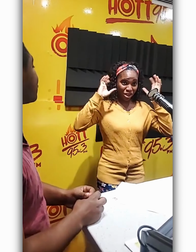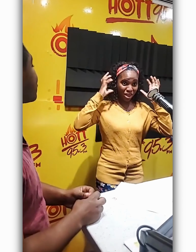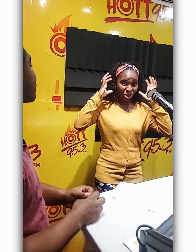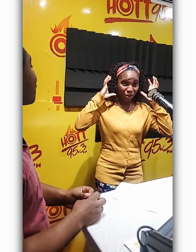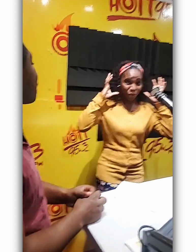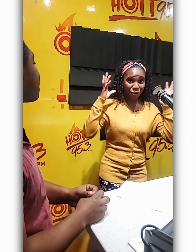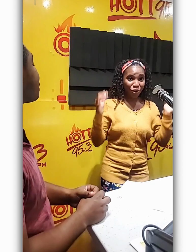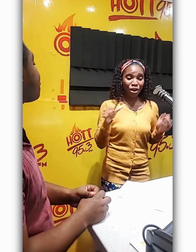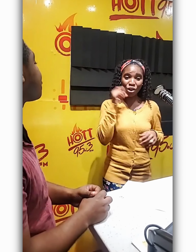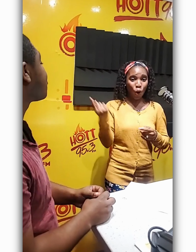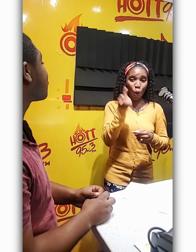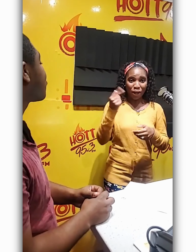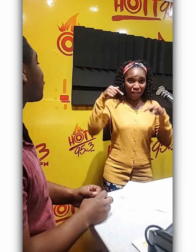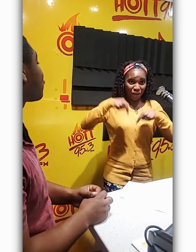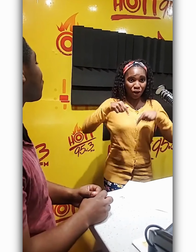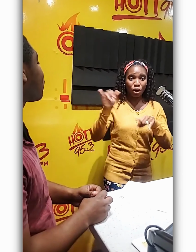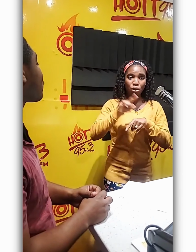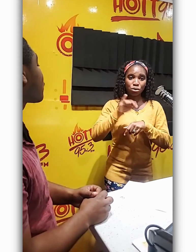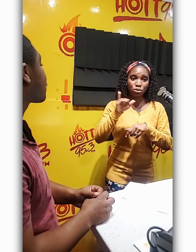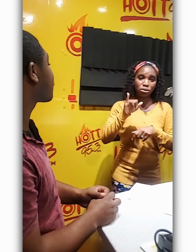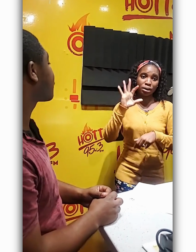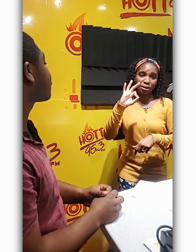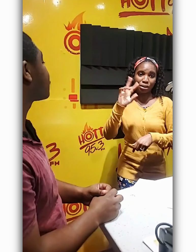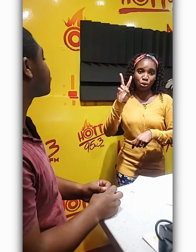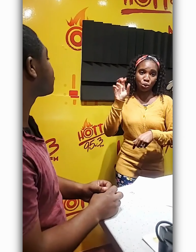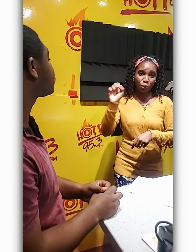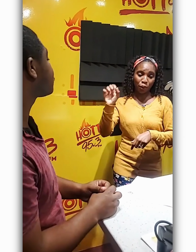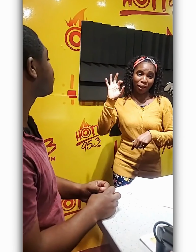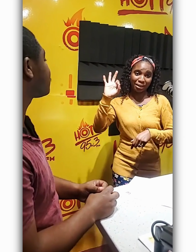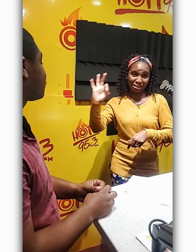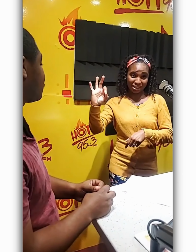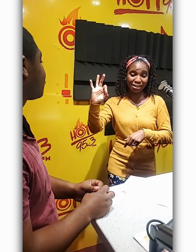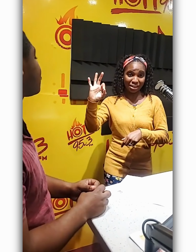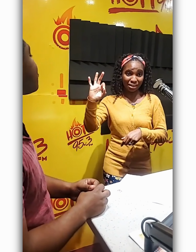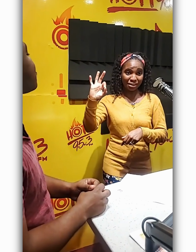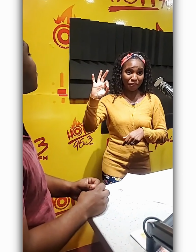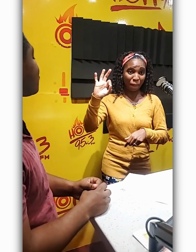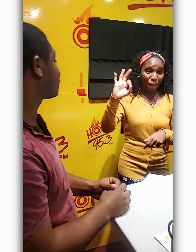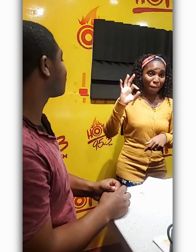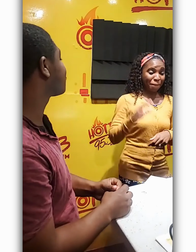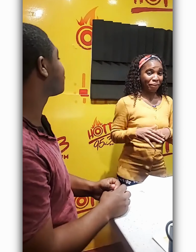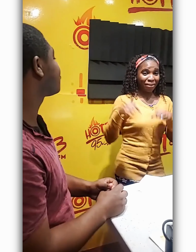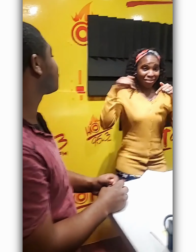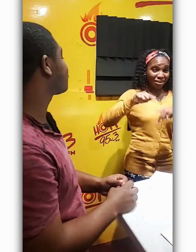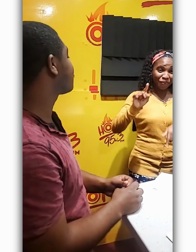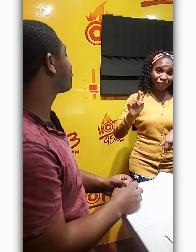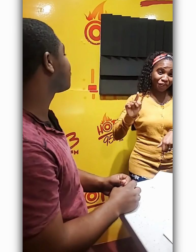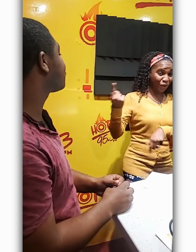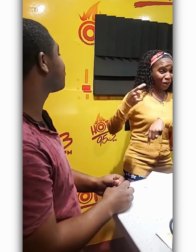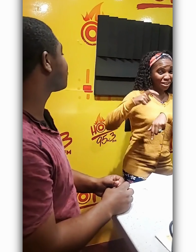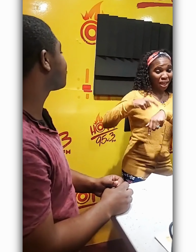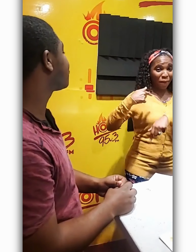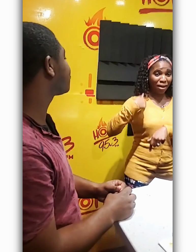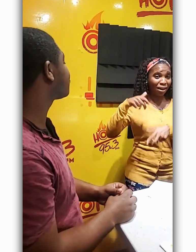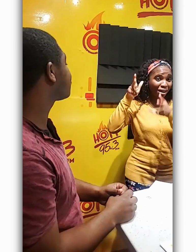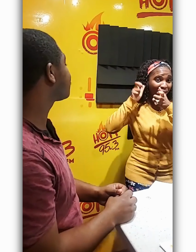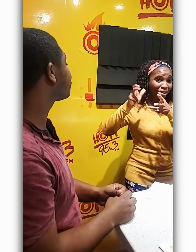but 92.9, you know what I mean? A station where all the information comes in. And this is the first time I've heard that. And I just look around the